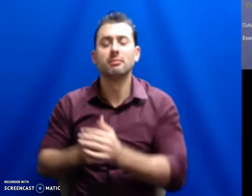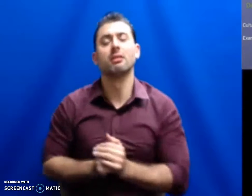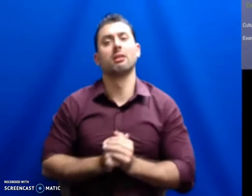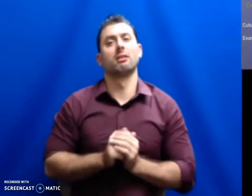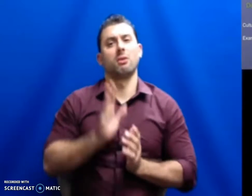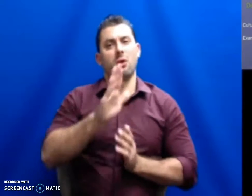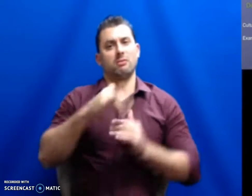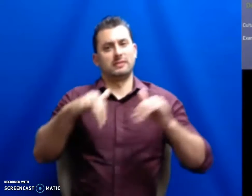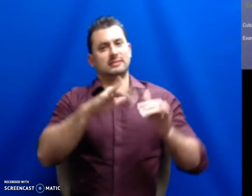spread around.